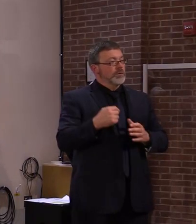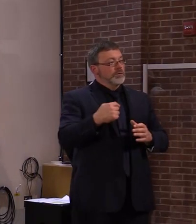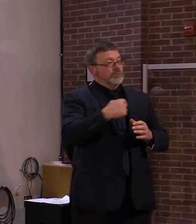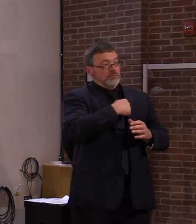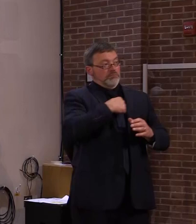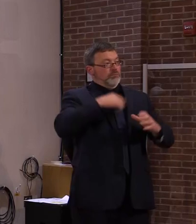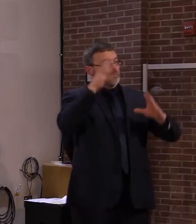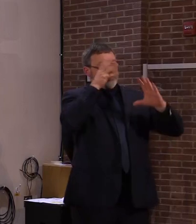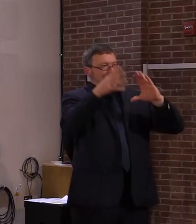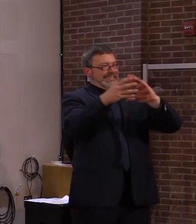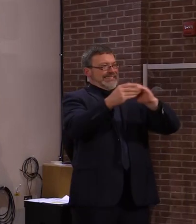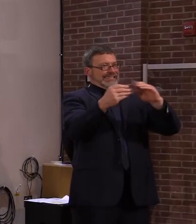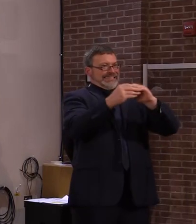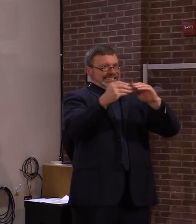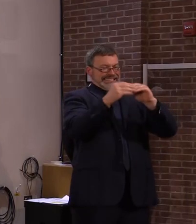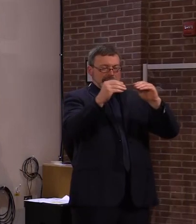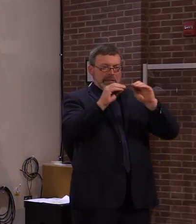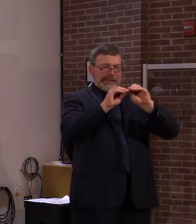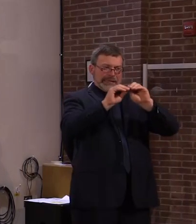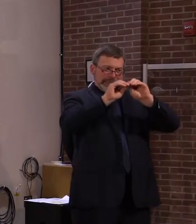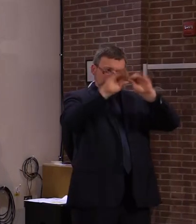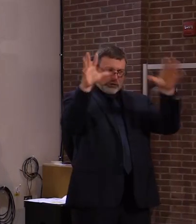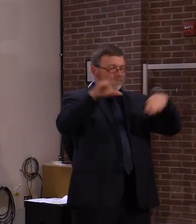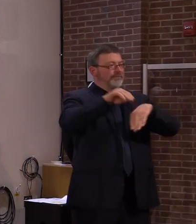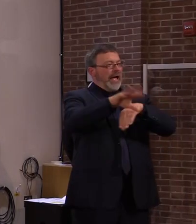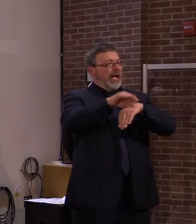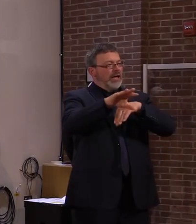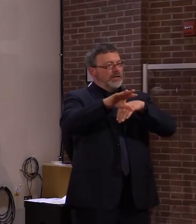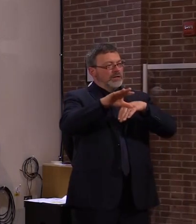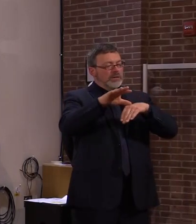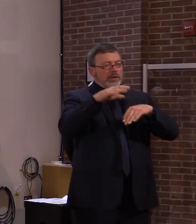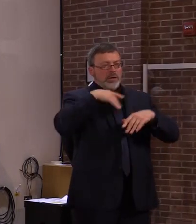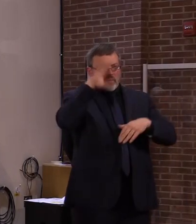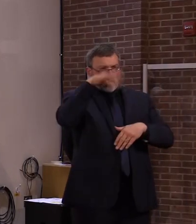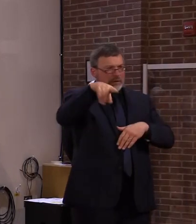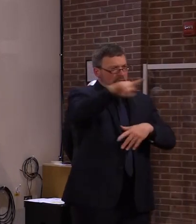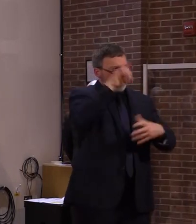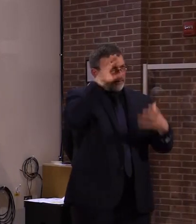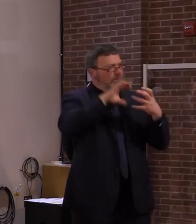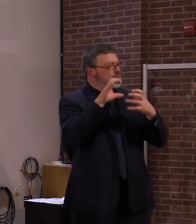that so that there's no confusion, but I think that answers the question you posed today.